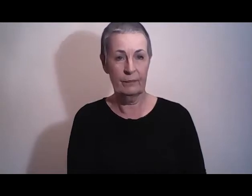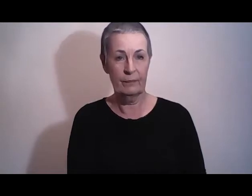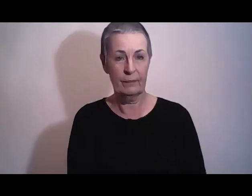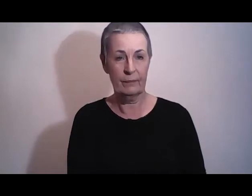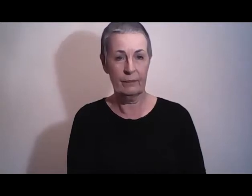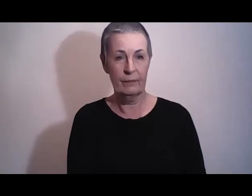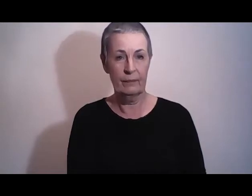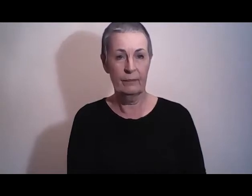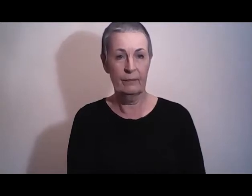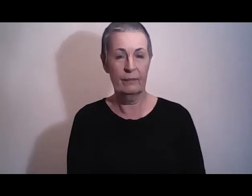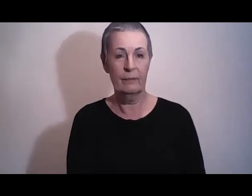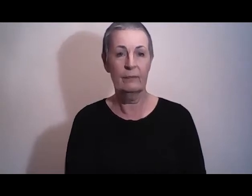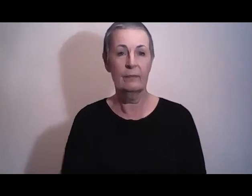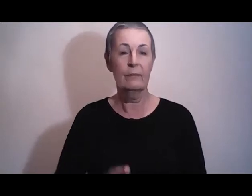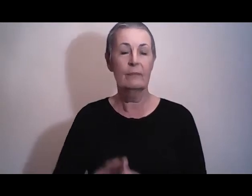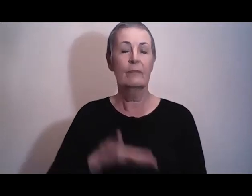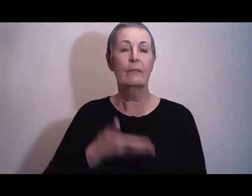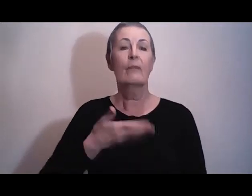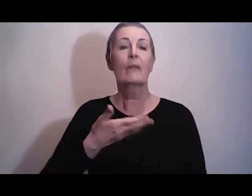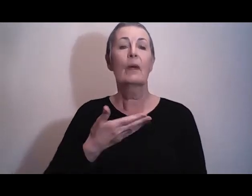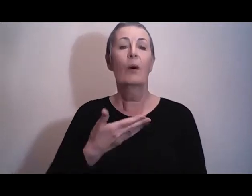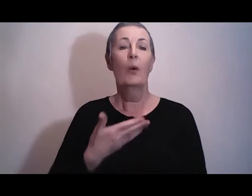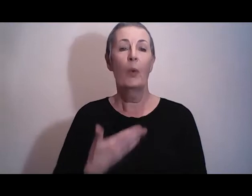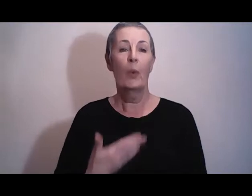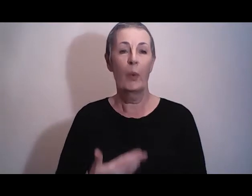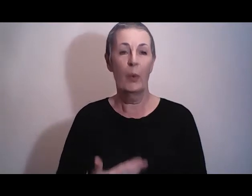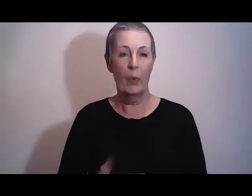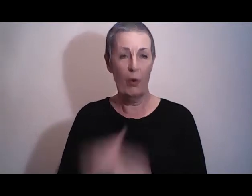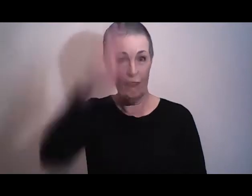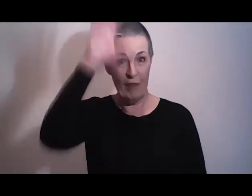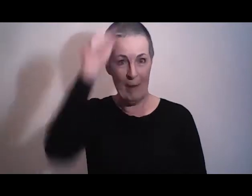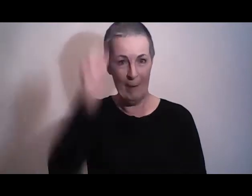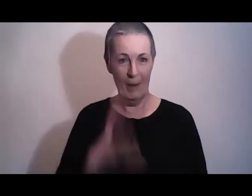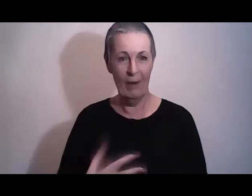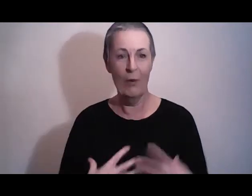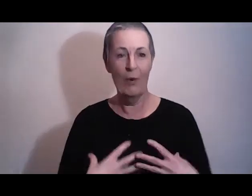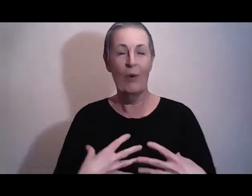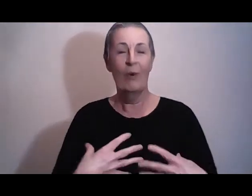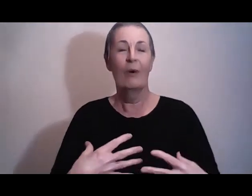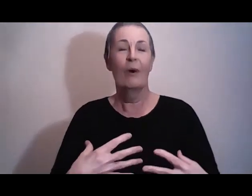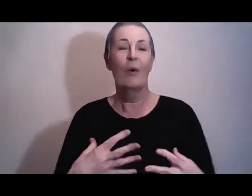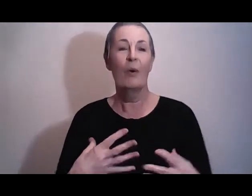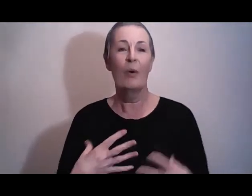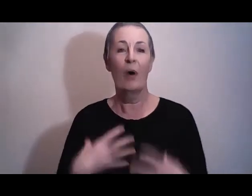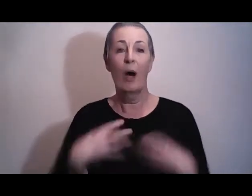Let your breath be natural, but you may feel that you're breathing out as you punch, and then you're